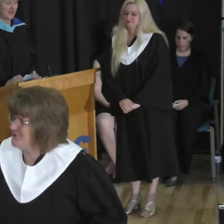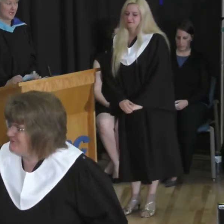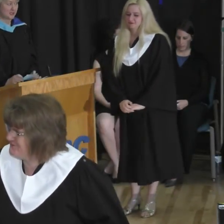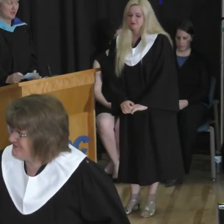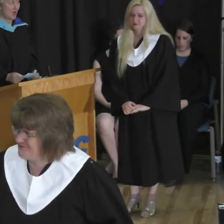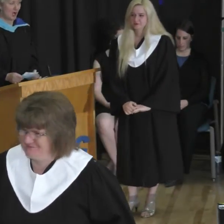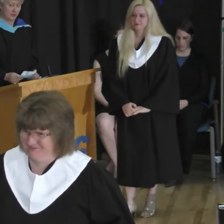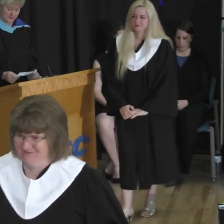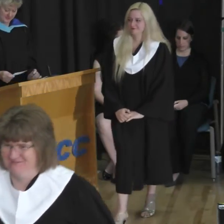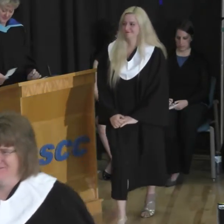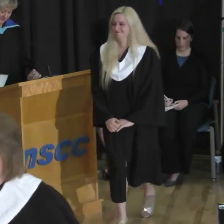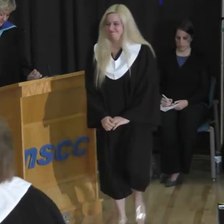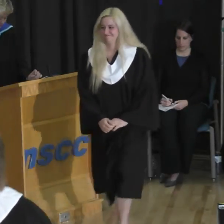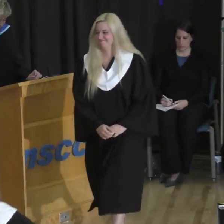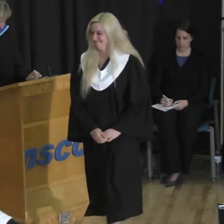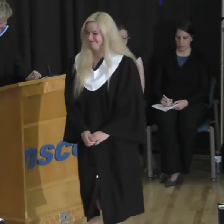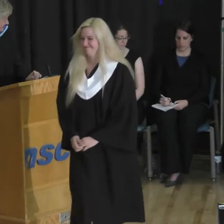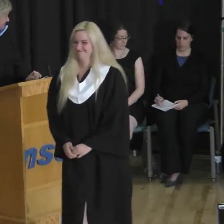Bethany Lush, Honors.